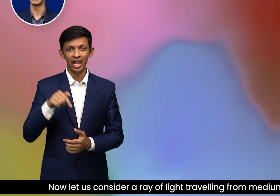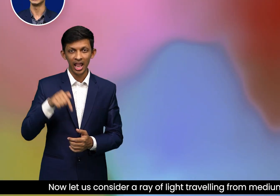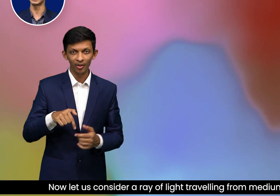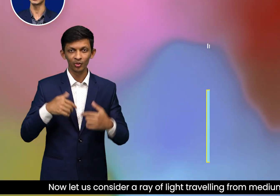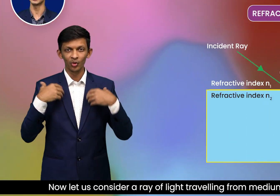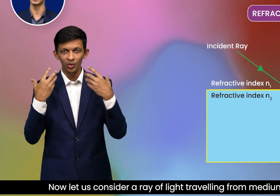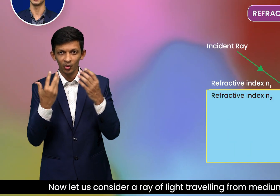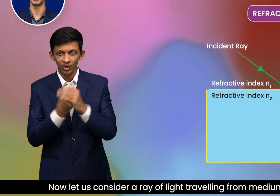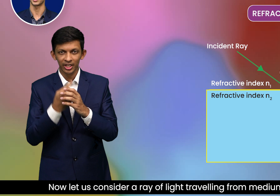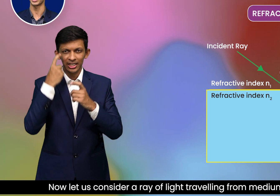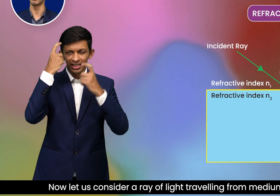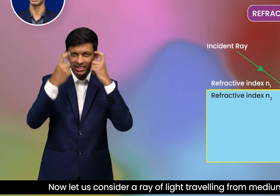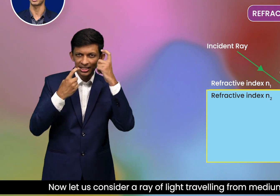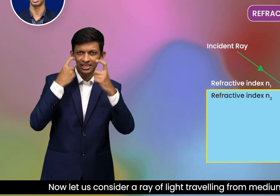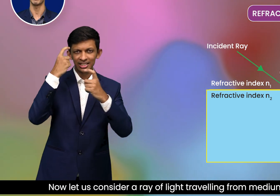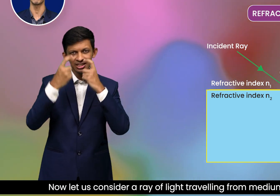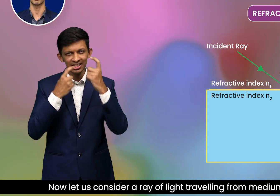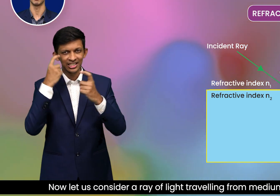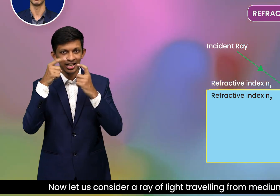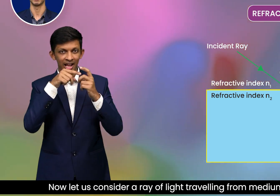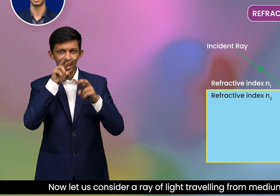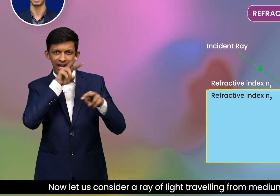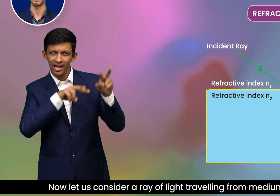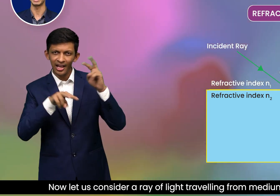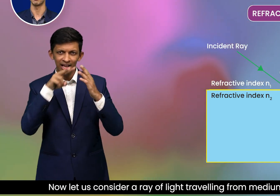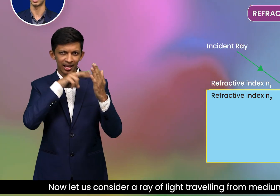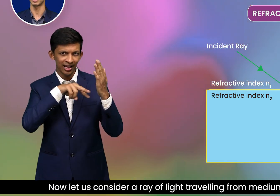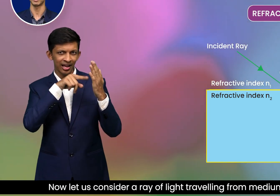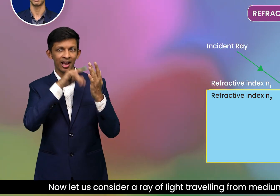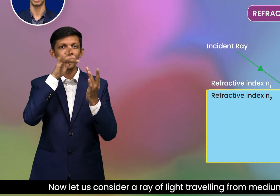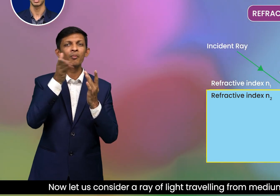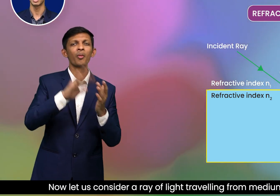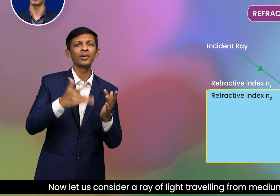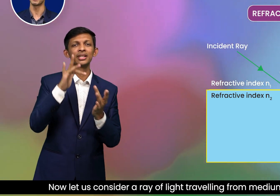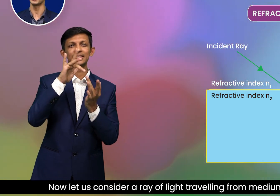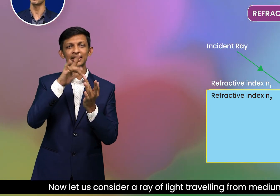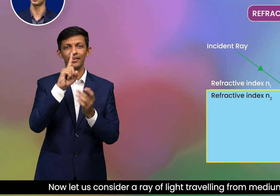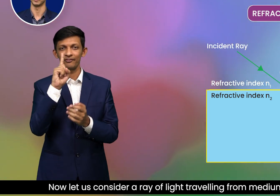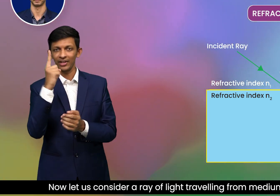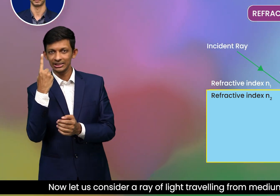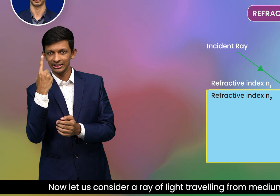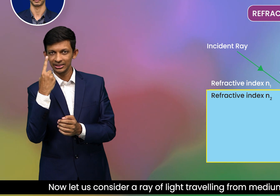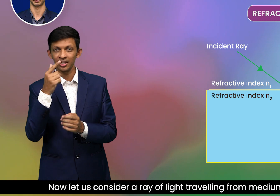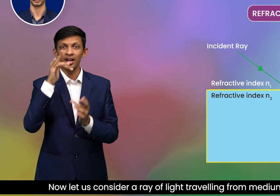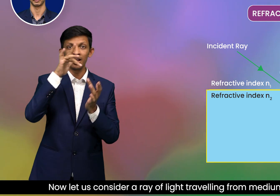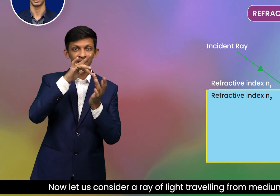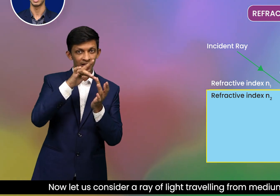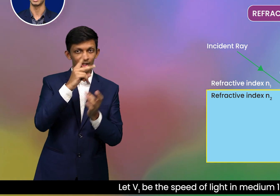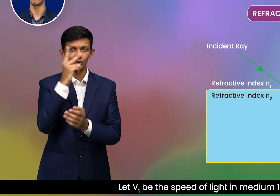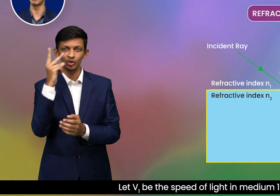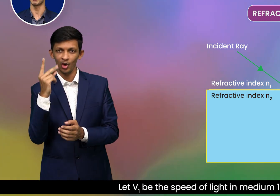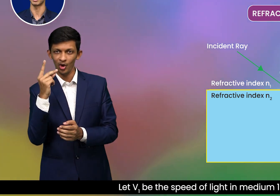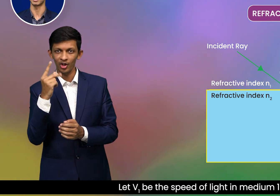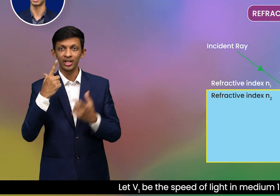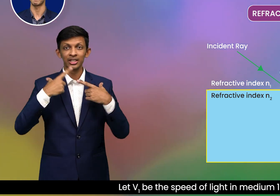Now, let us consider a ray of light traveling from medium 1 into medium 2.